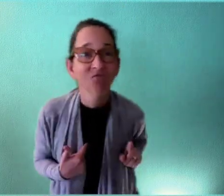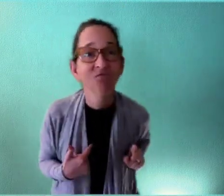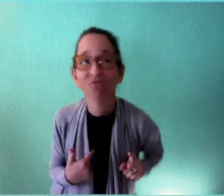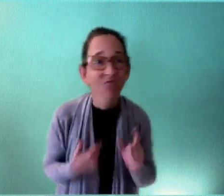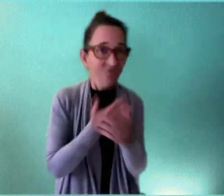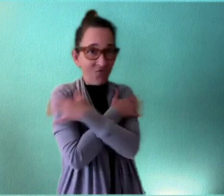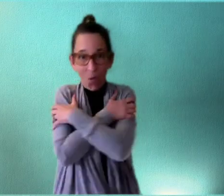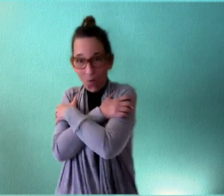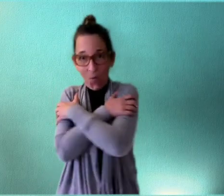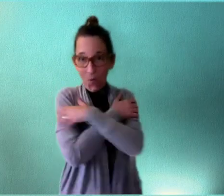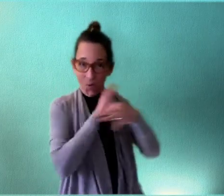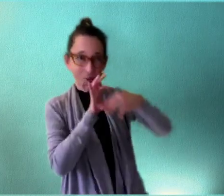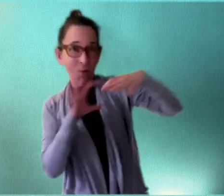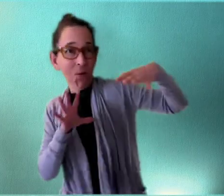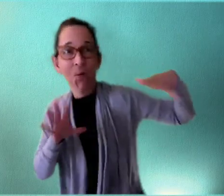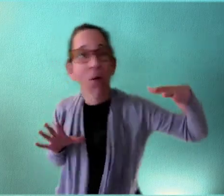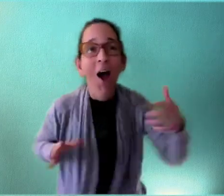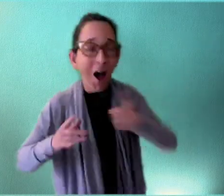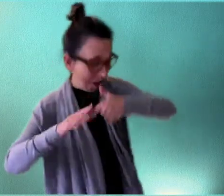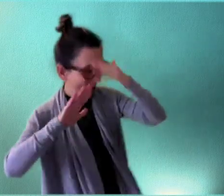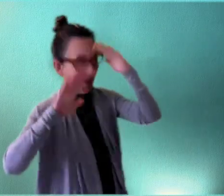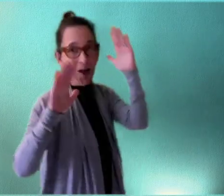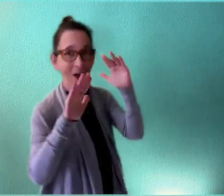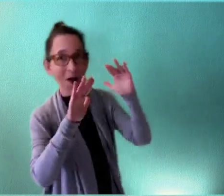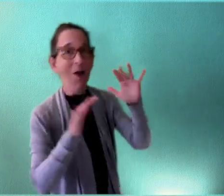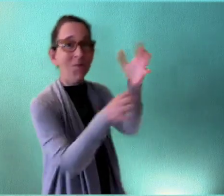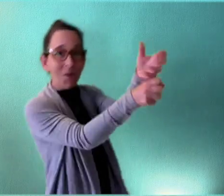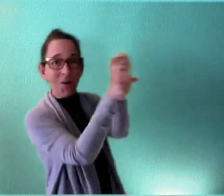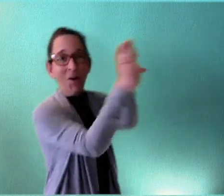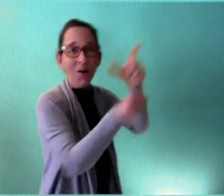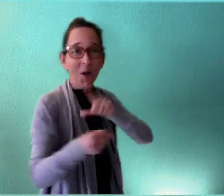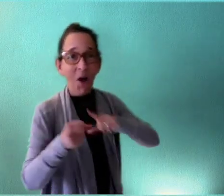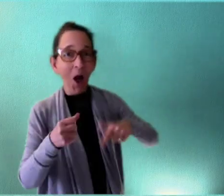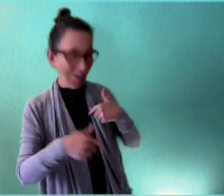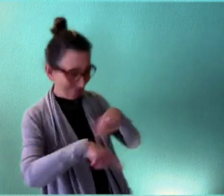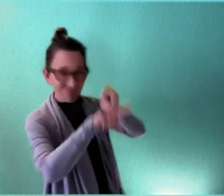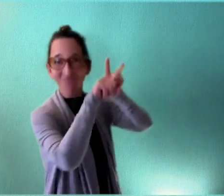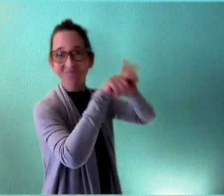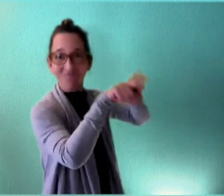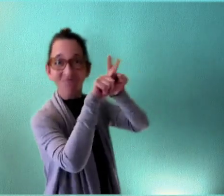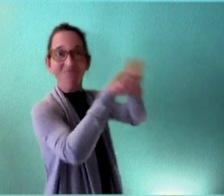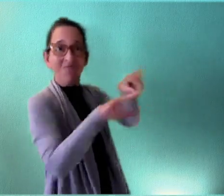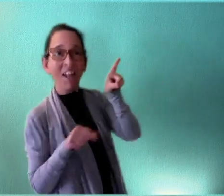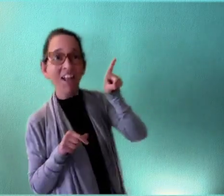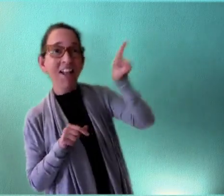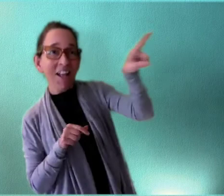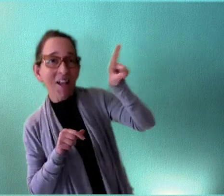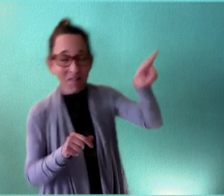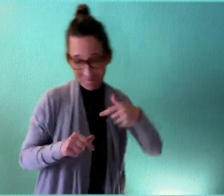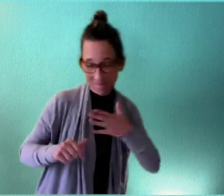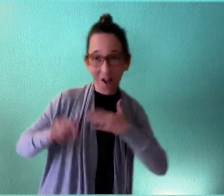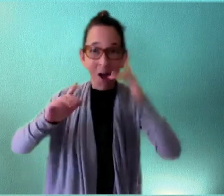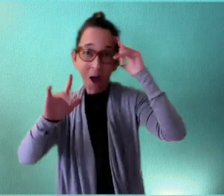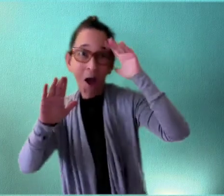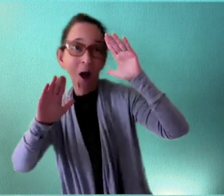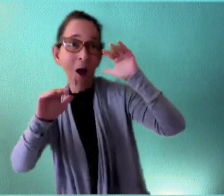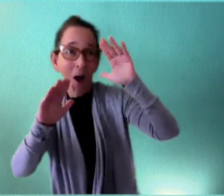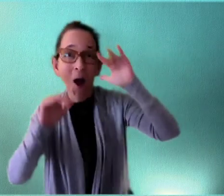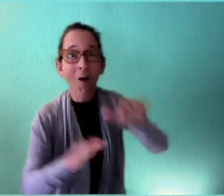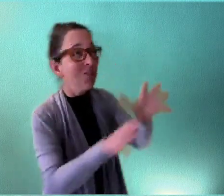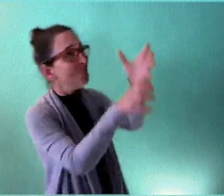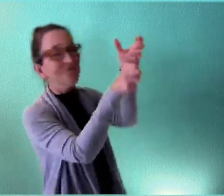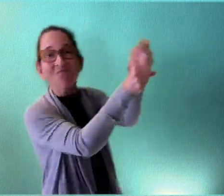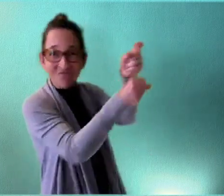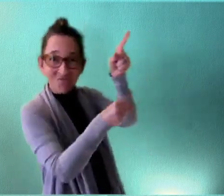go. My hope is in the Lord, I can count on Him. My hope is